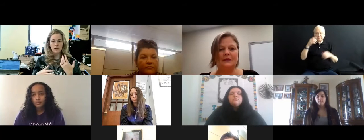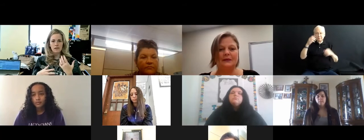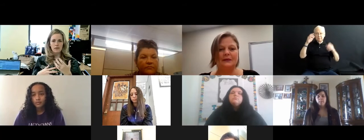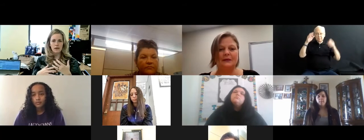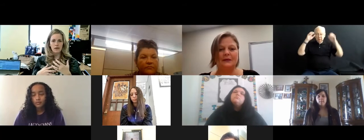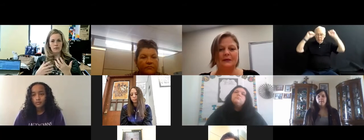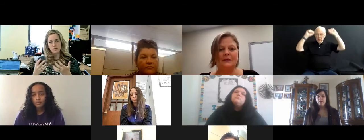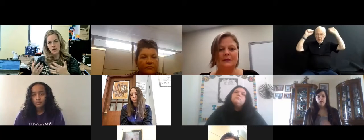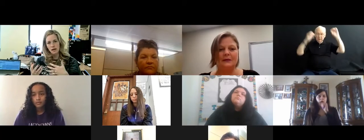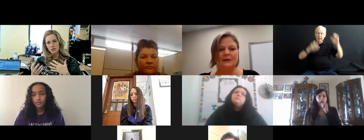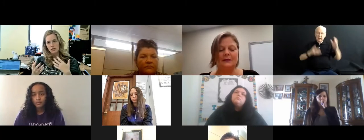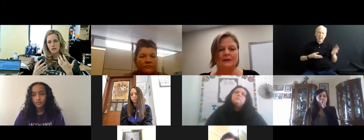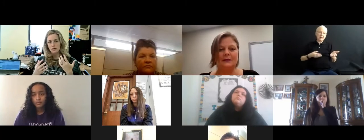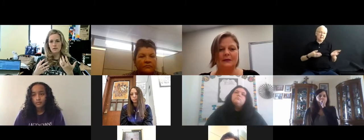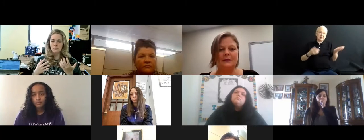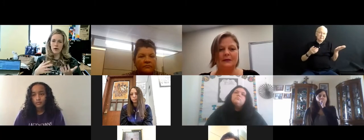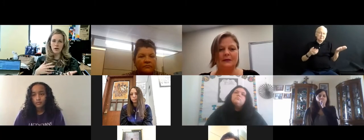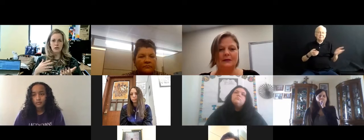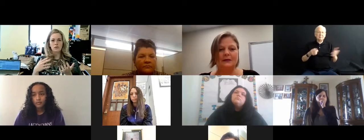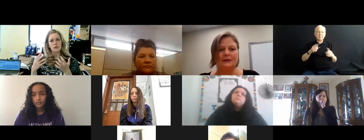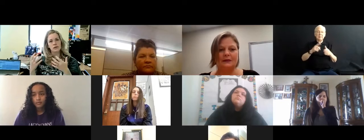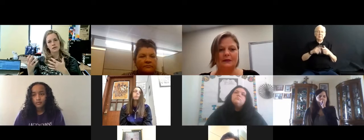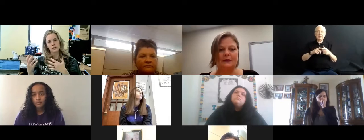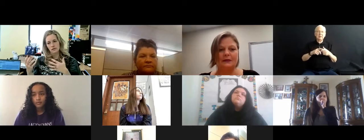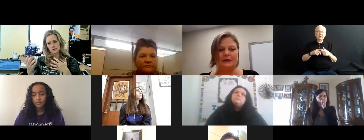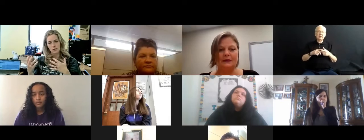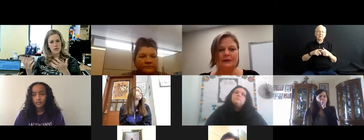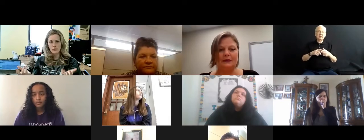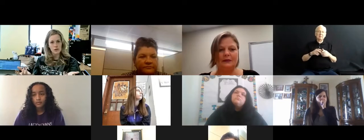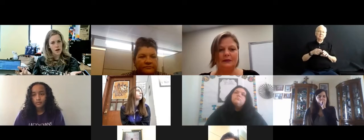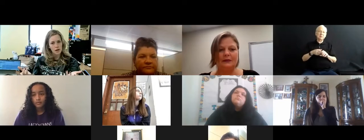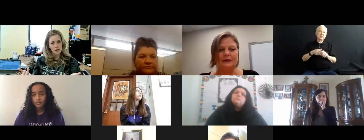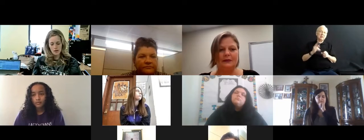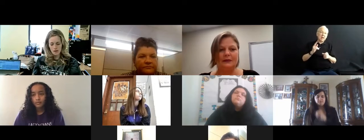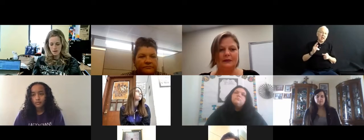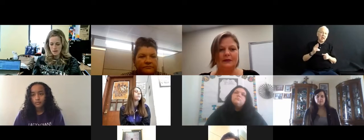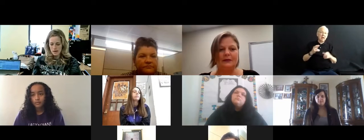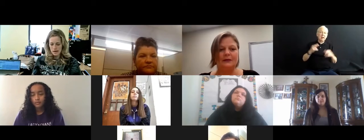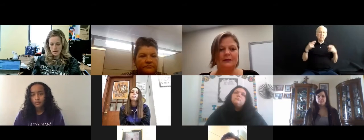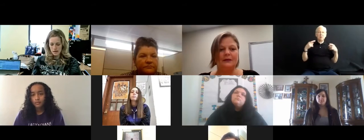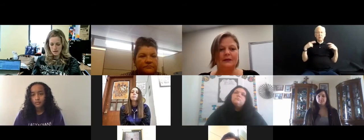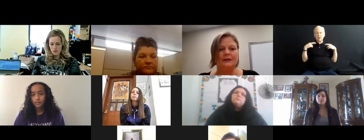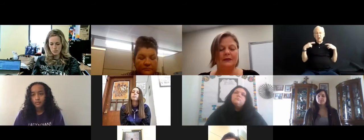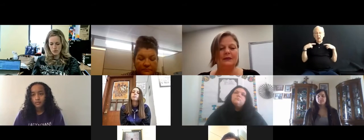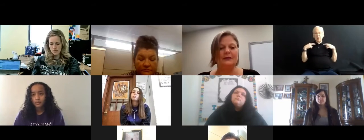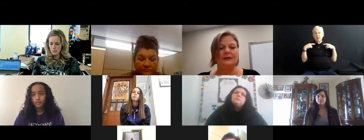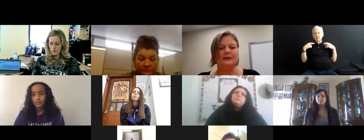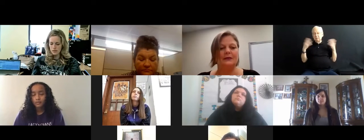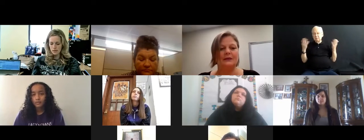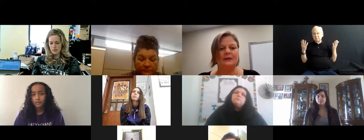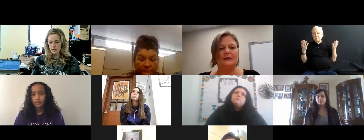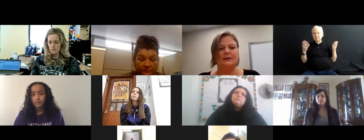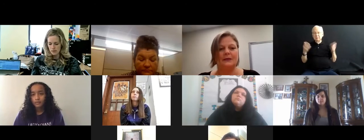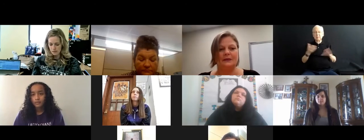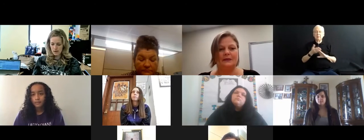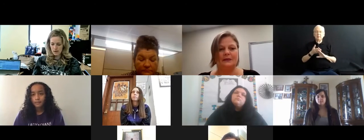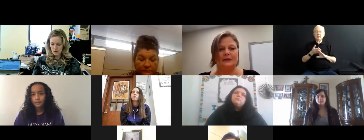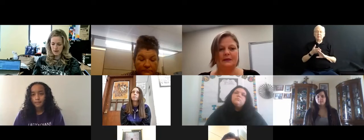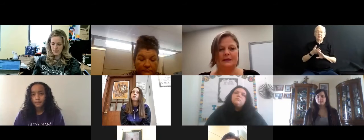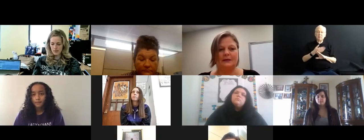they stay until they resign or they're fired or they retire. And so the previous president